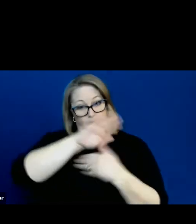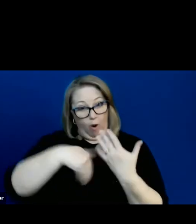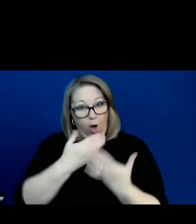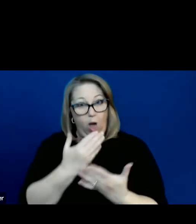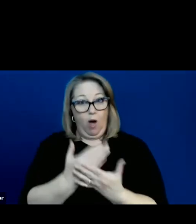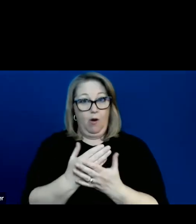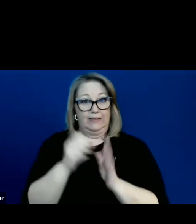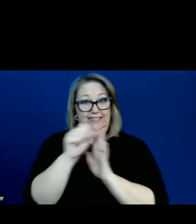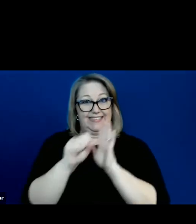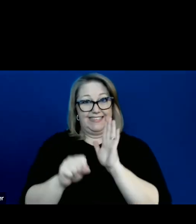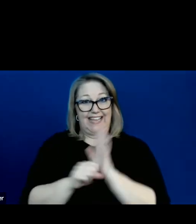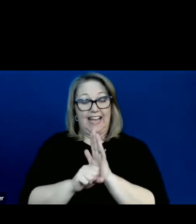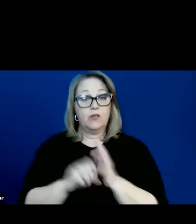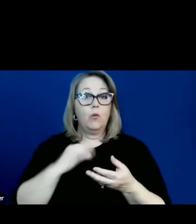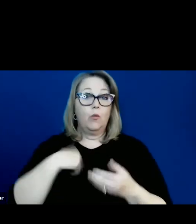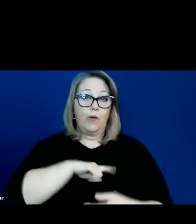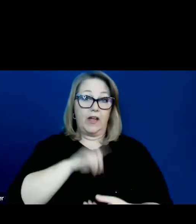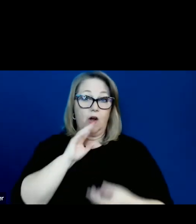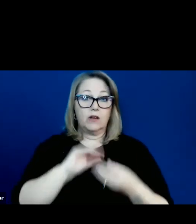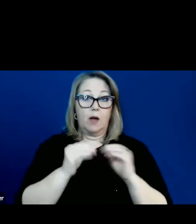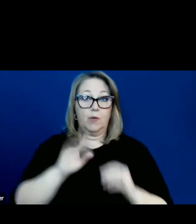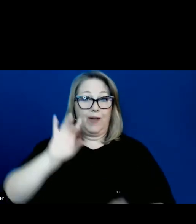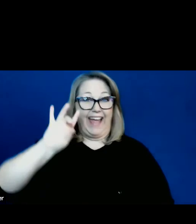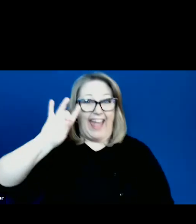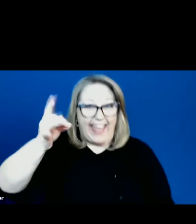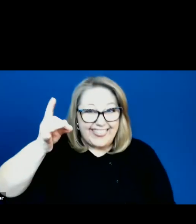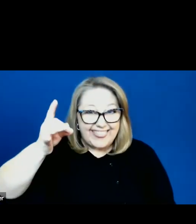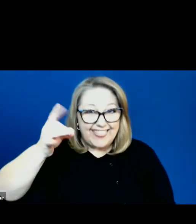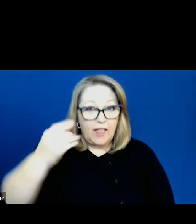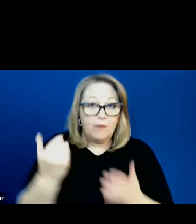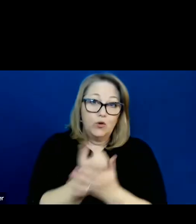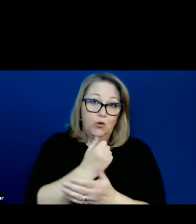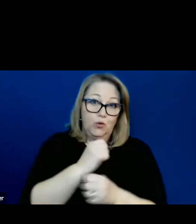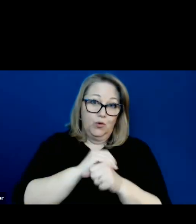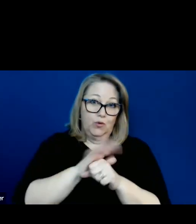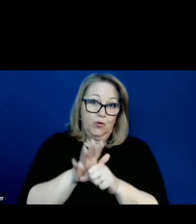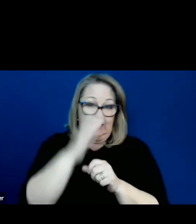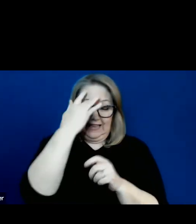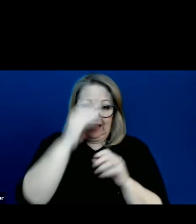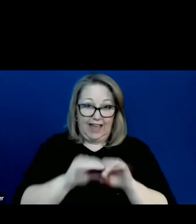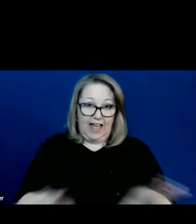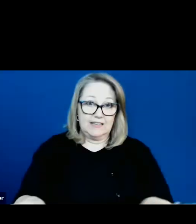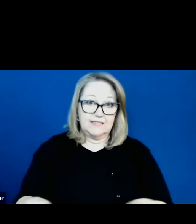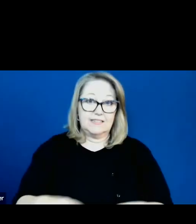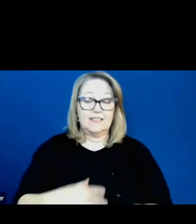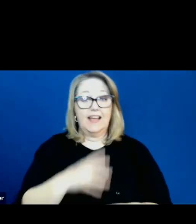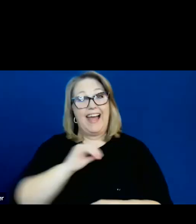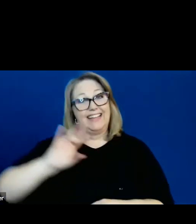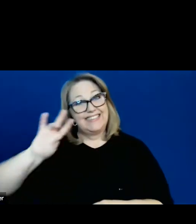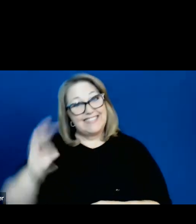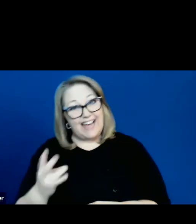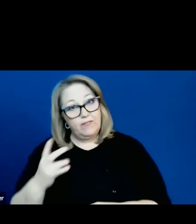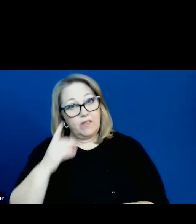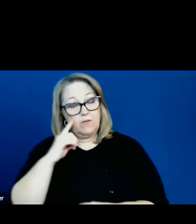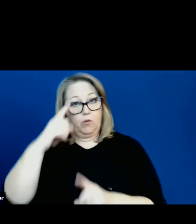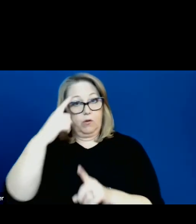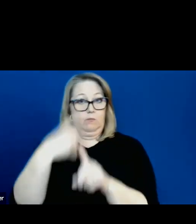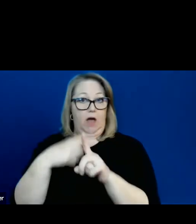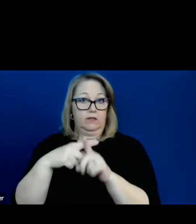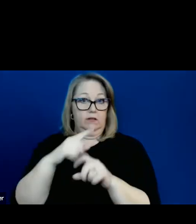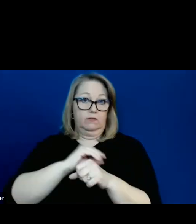for 100,000 people. We're ranked second nationally in test positivity rate and 17th in admissions per